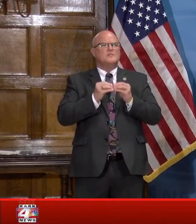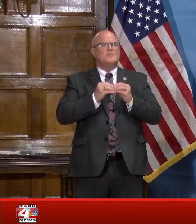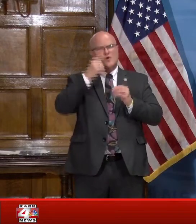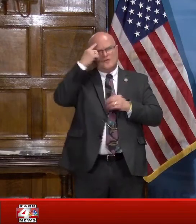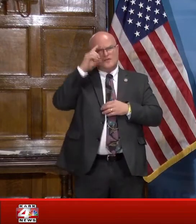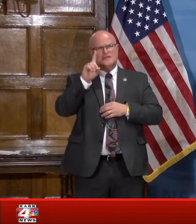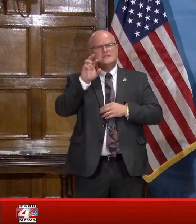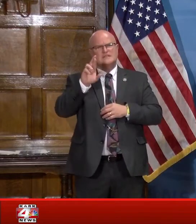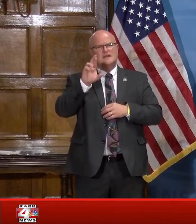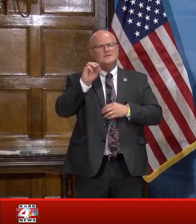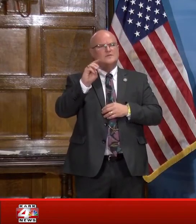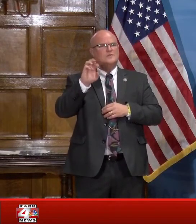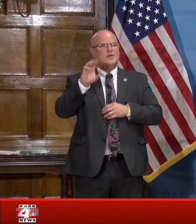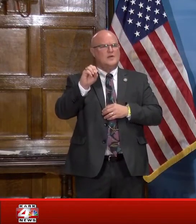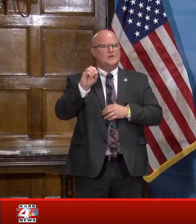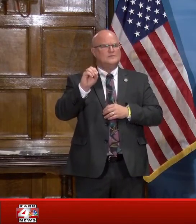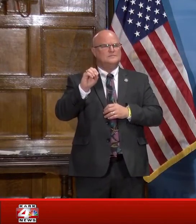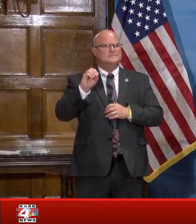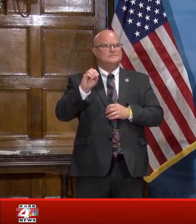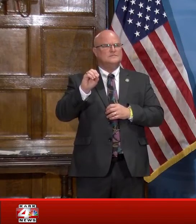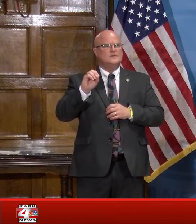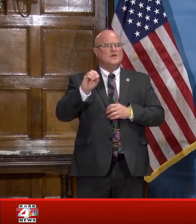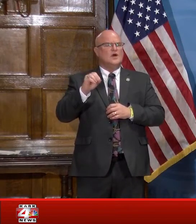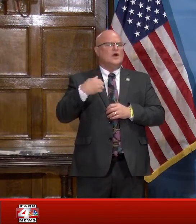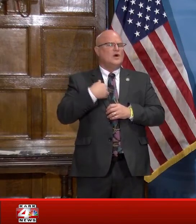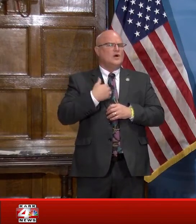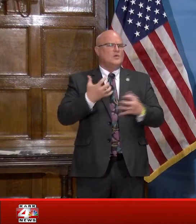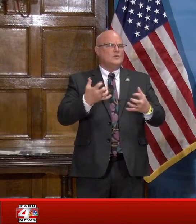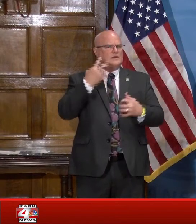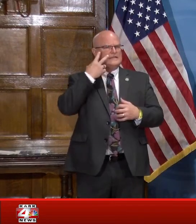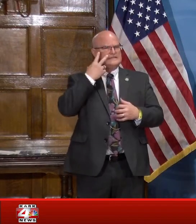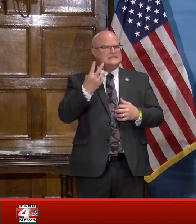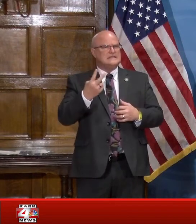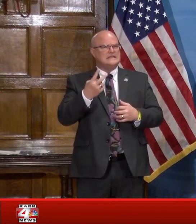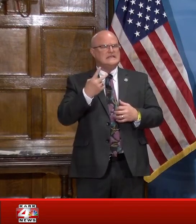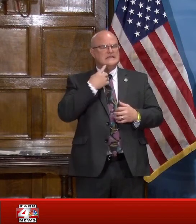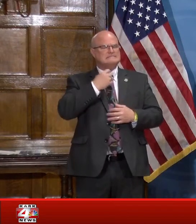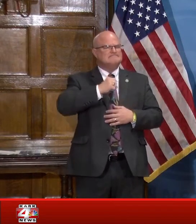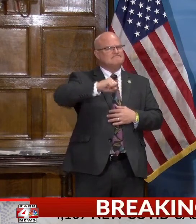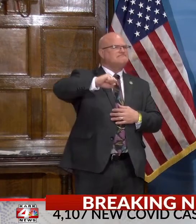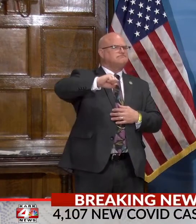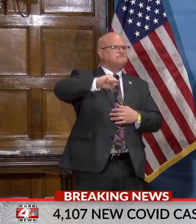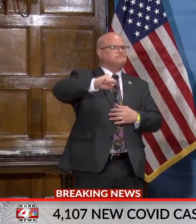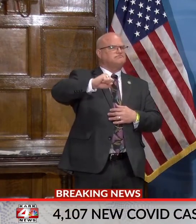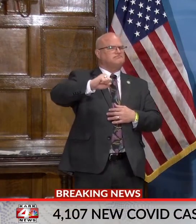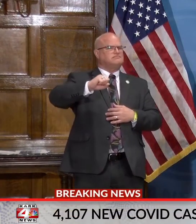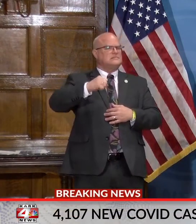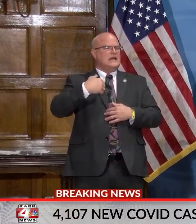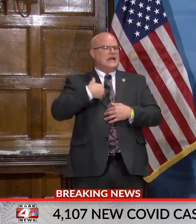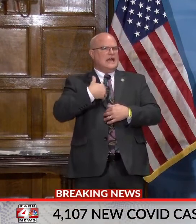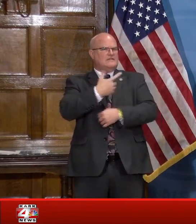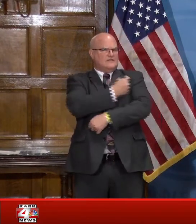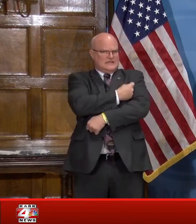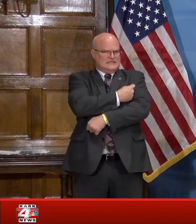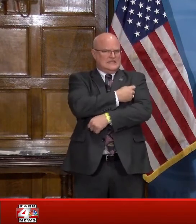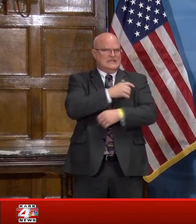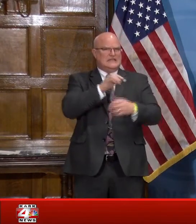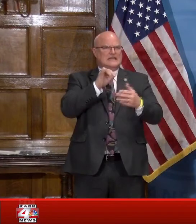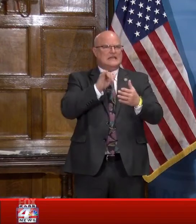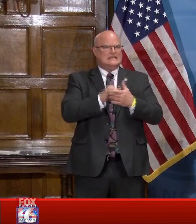Dr. Romero or Dr. Patterson, want to see, is resistance to getting a vaccine, is that